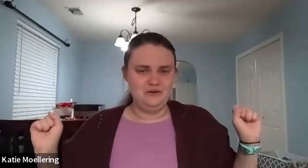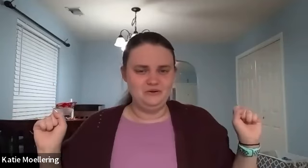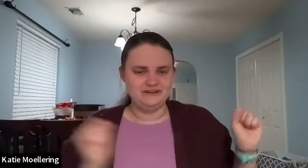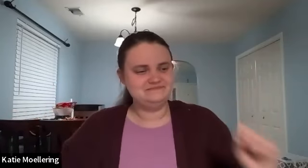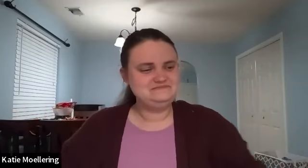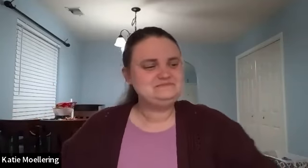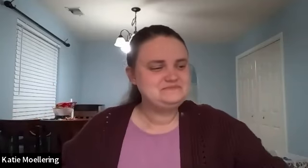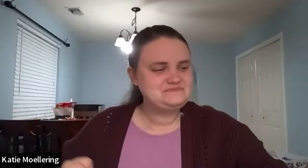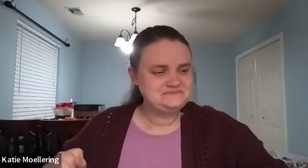cold.